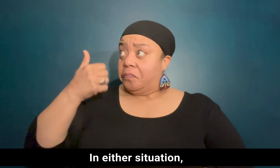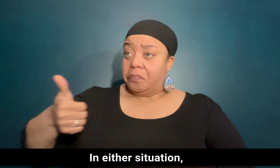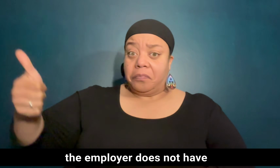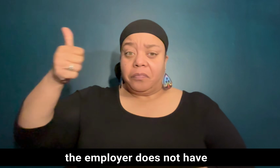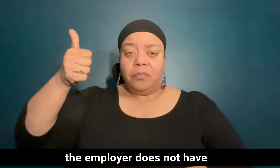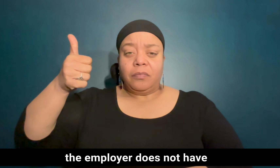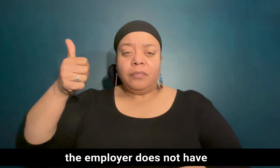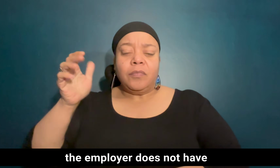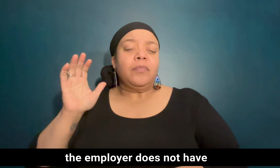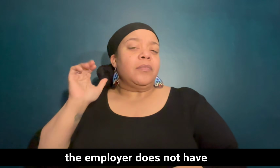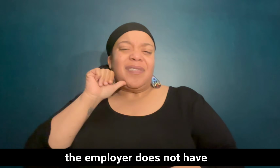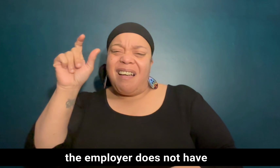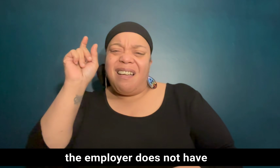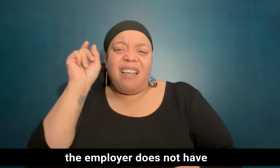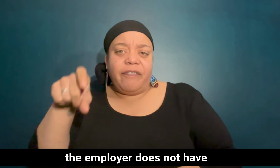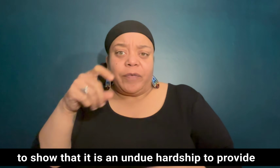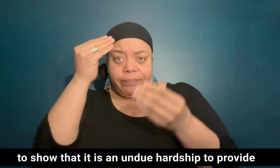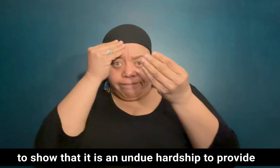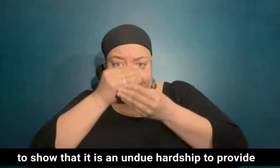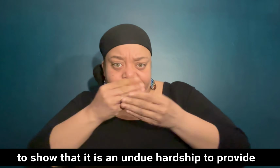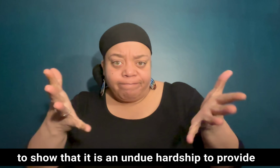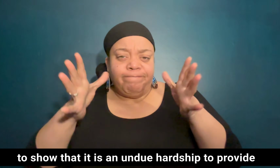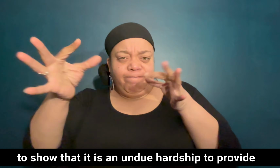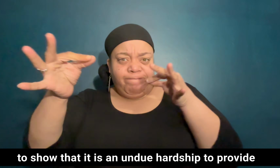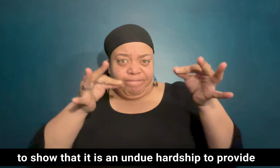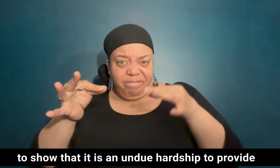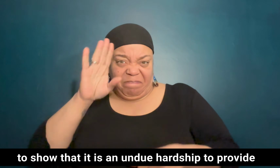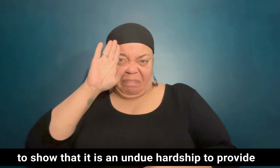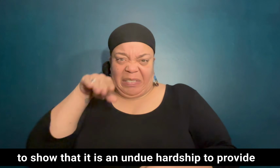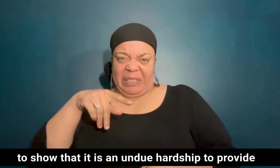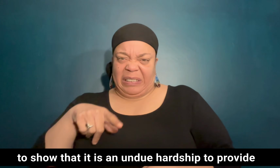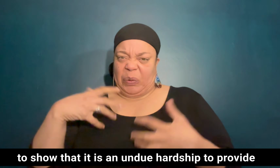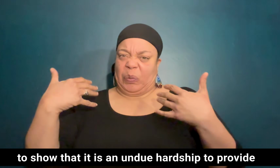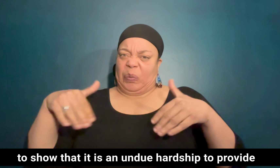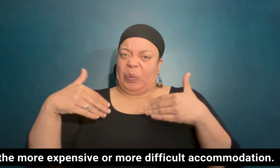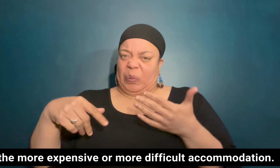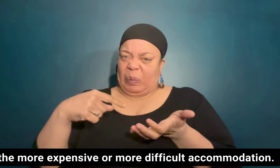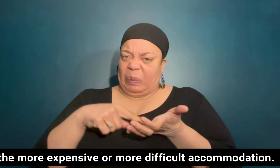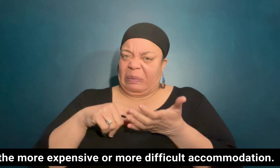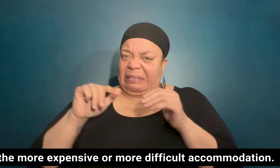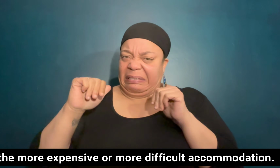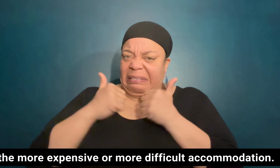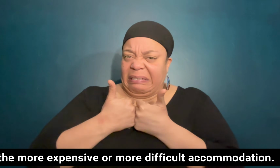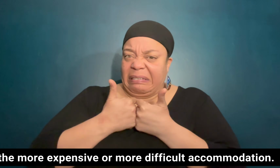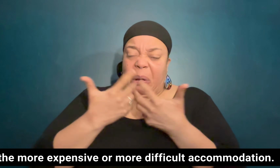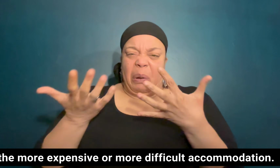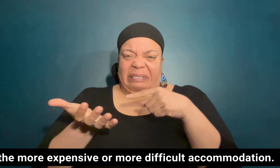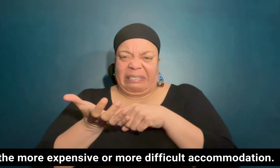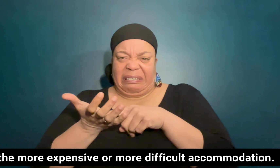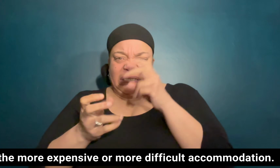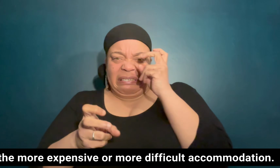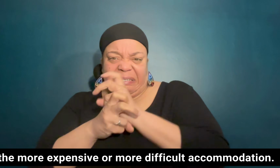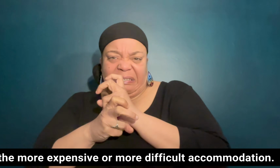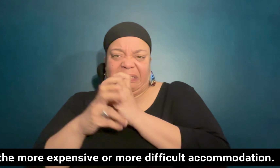the employer does not have to show that it is an undue hardship to provide the more expensive or more difficult accommodation.